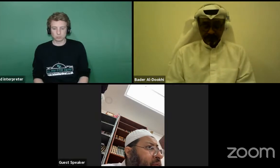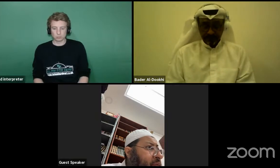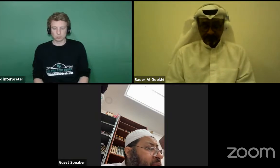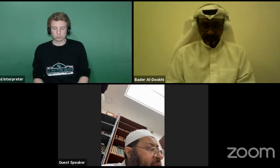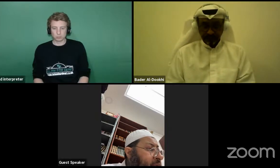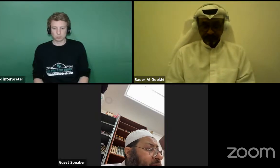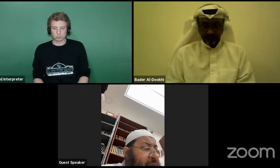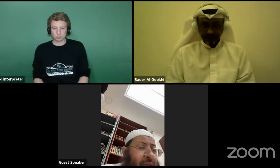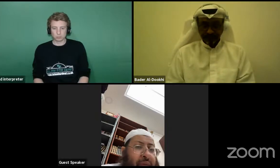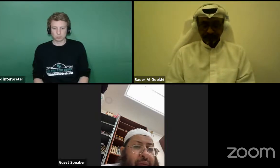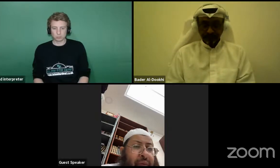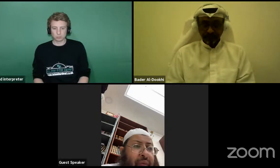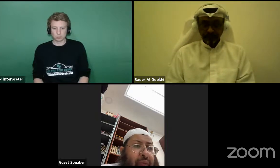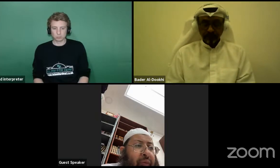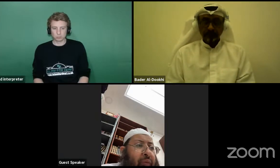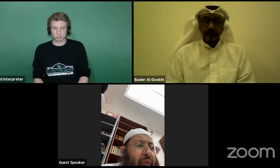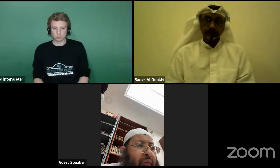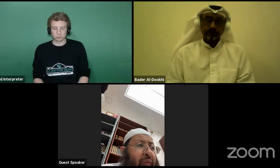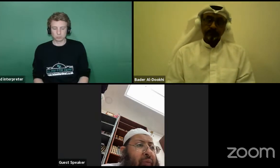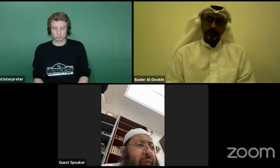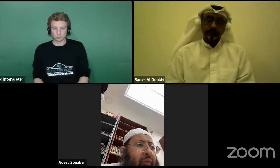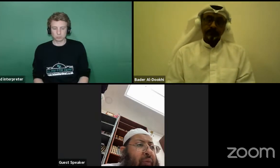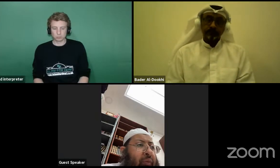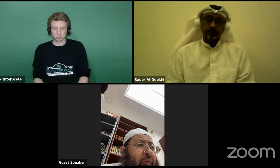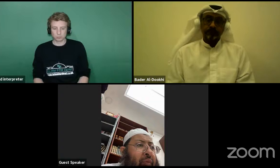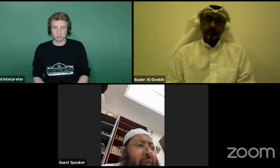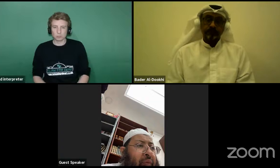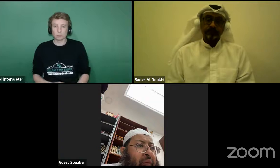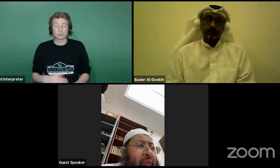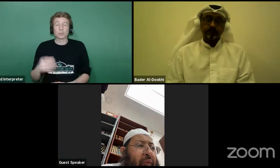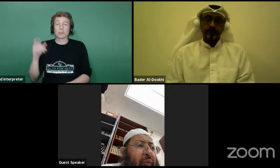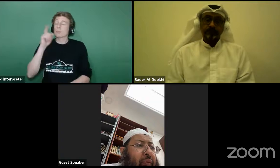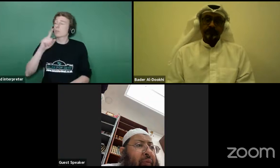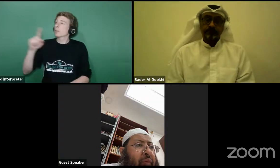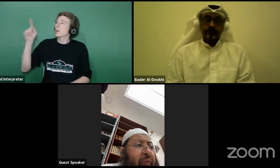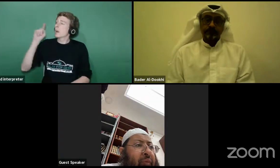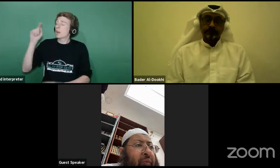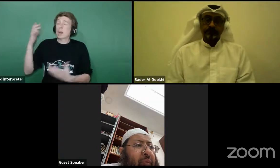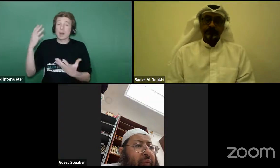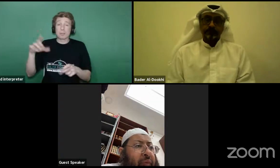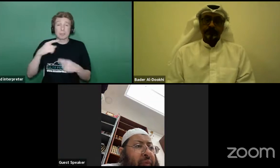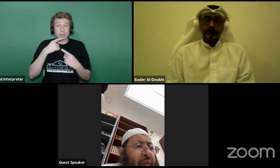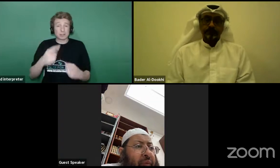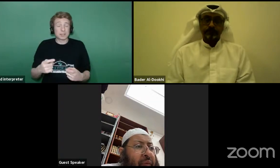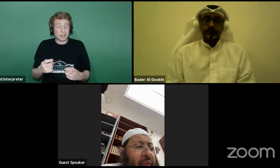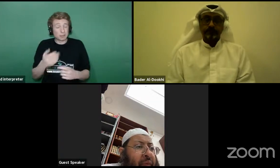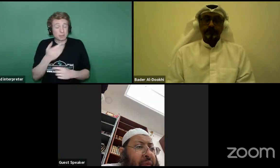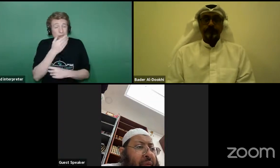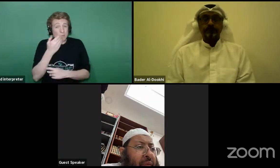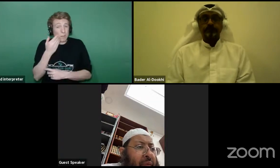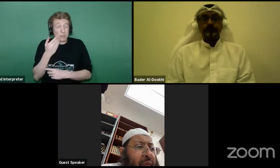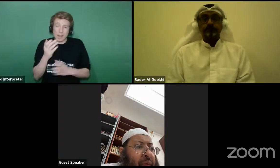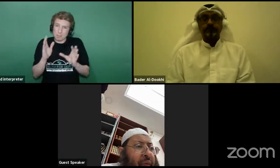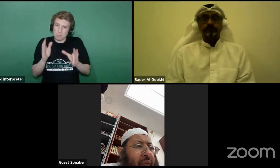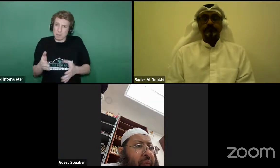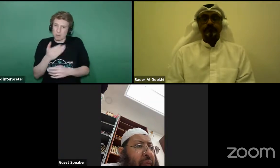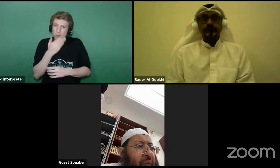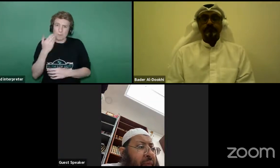And Allah obligated the fasting of Ramadan for a great many wisdoms,